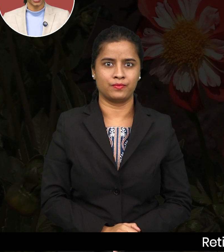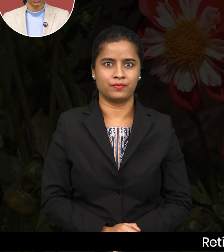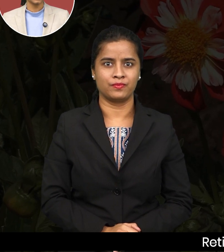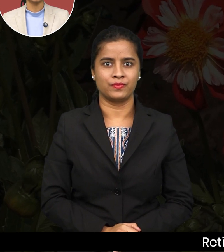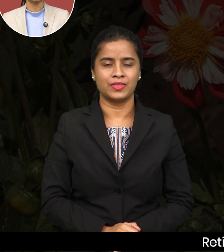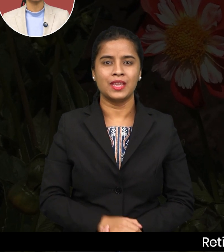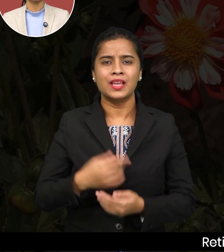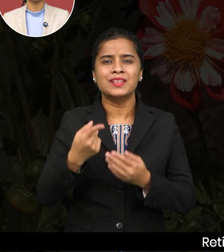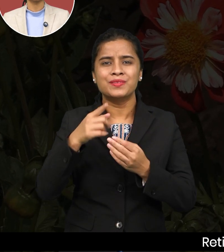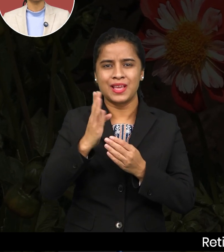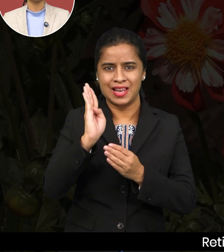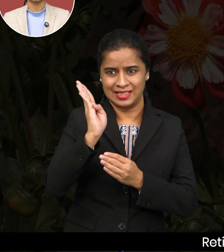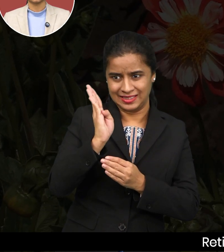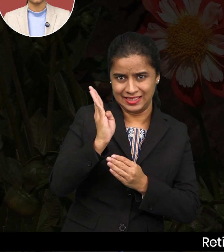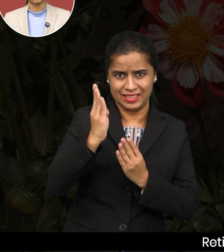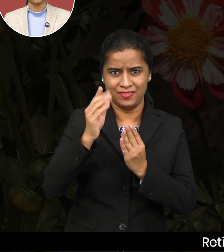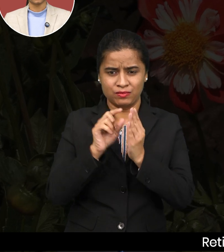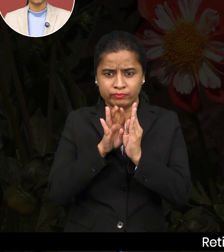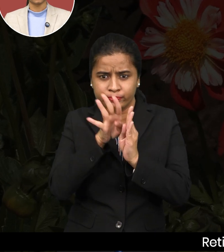reticulate venation,